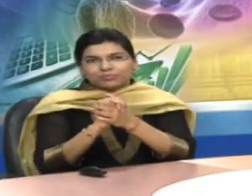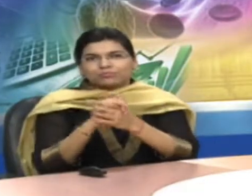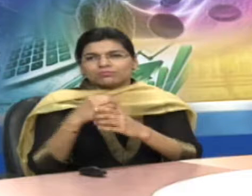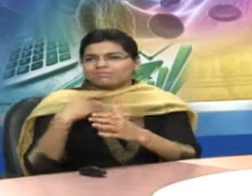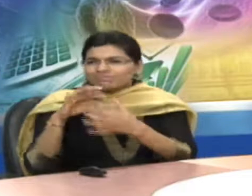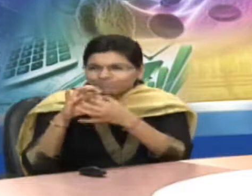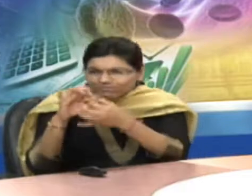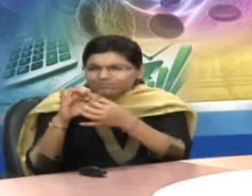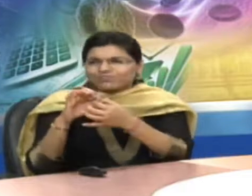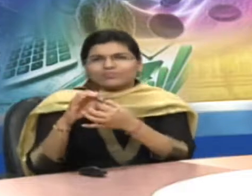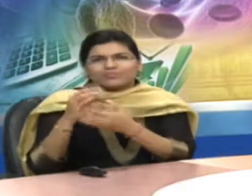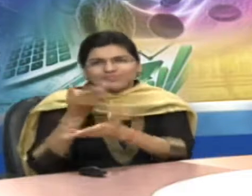is friends.